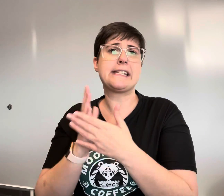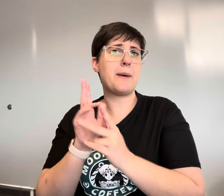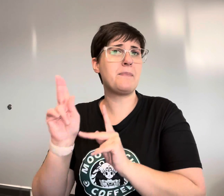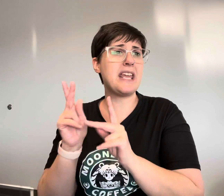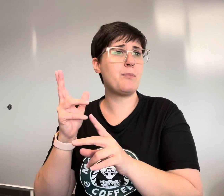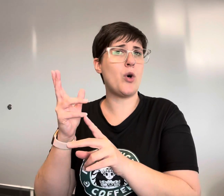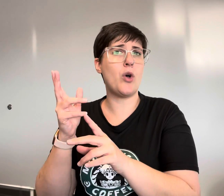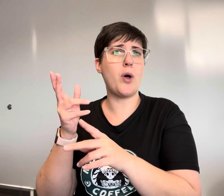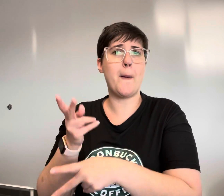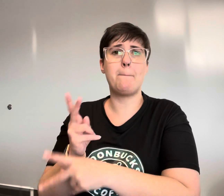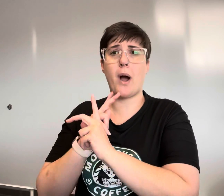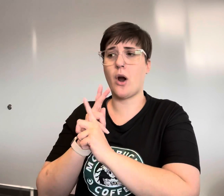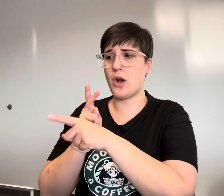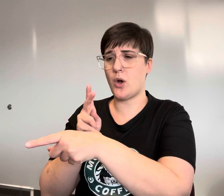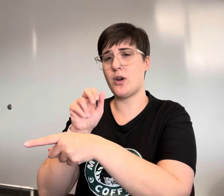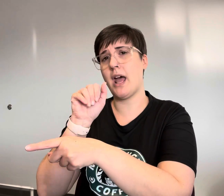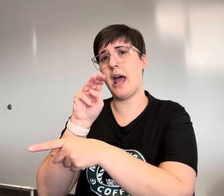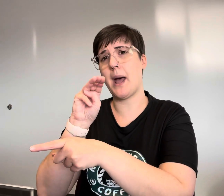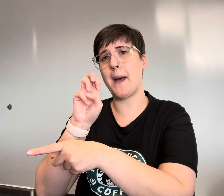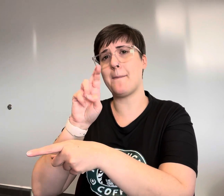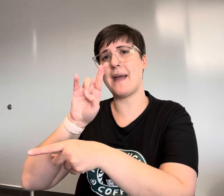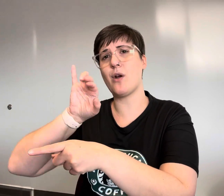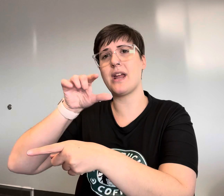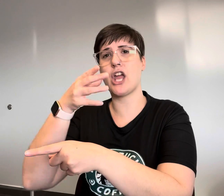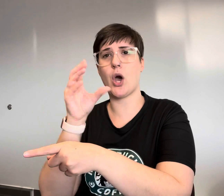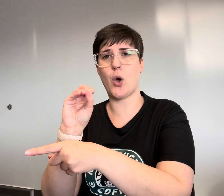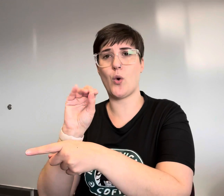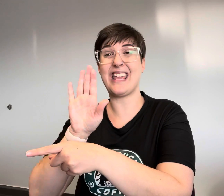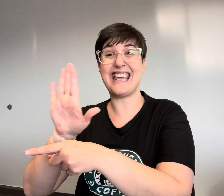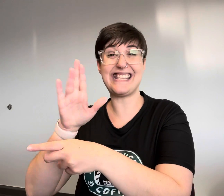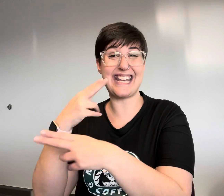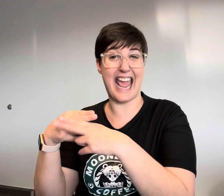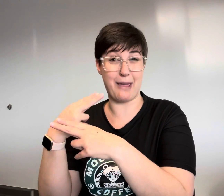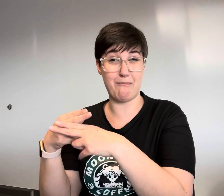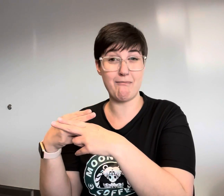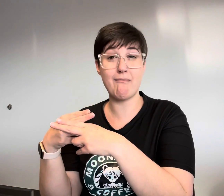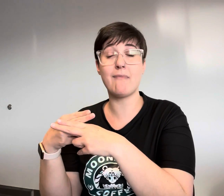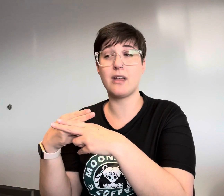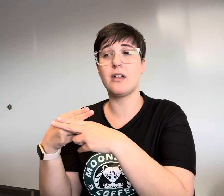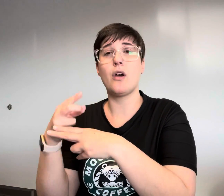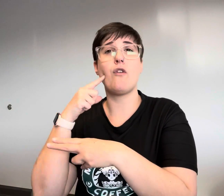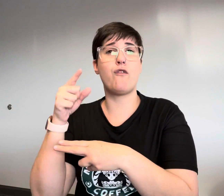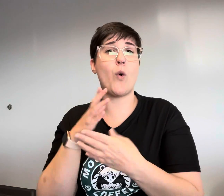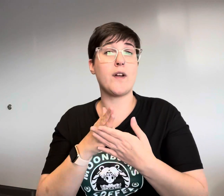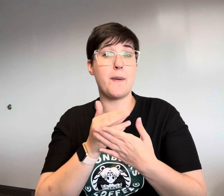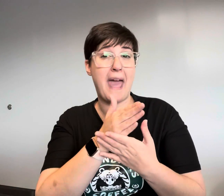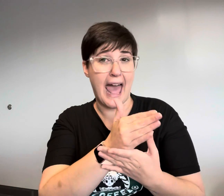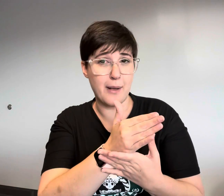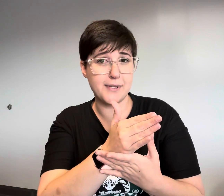some people borrowed Amerigo, his name, for the maps.